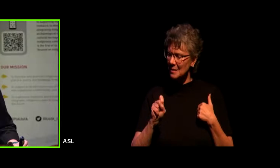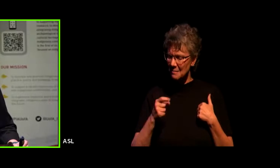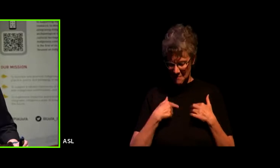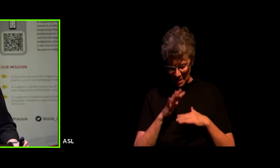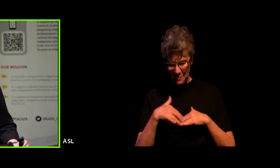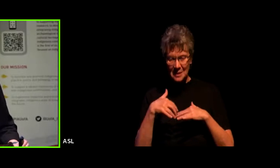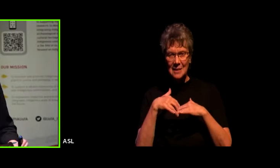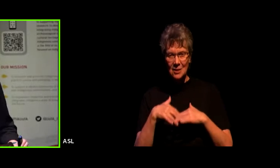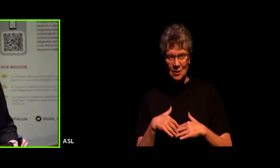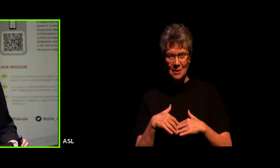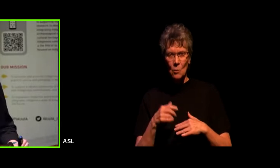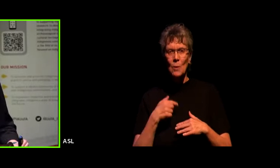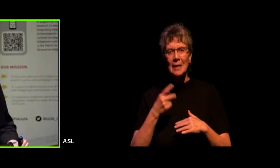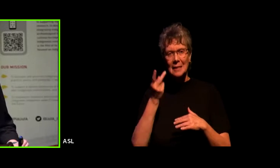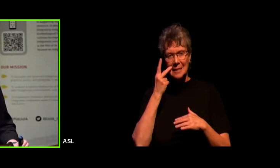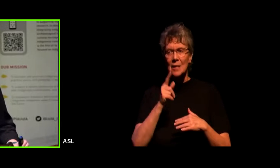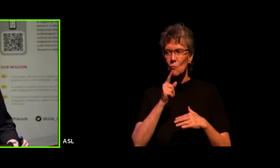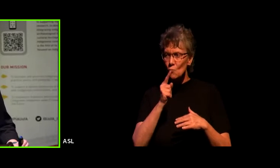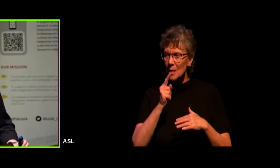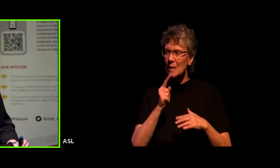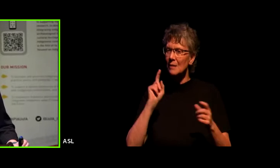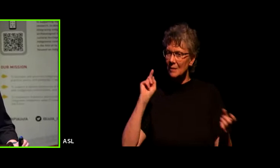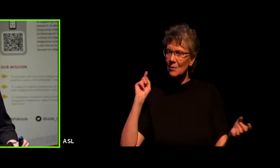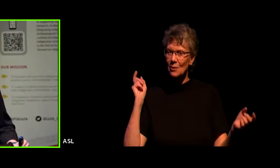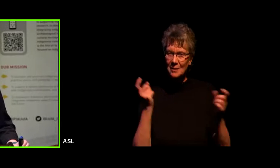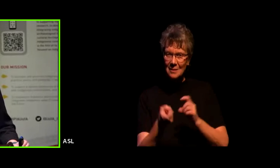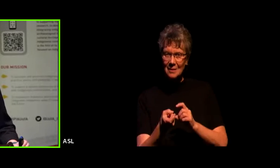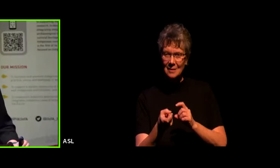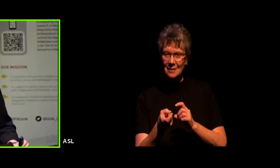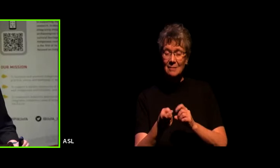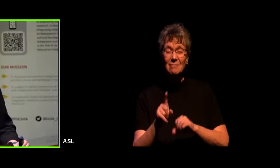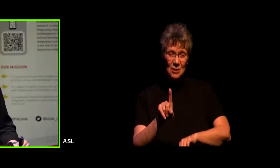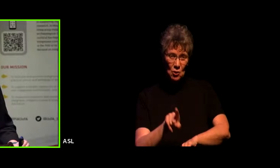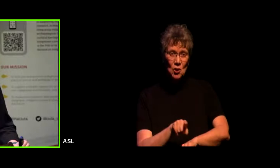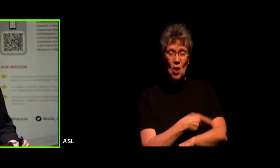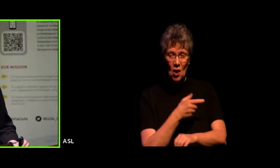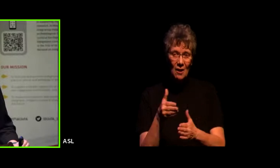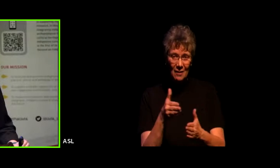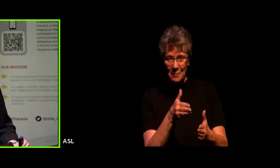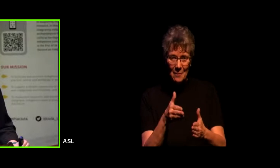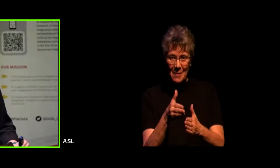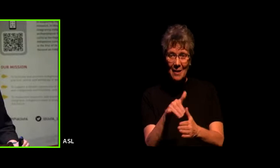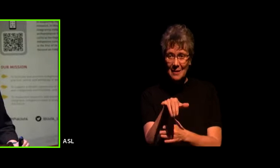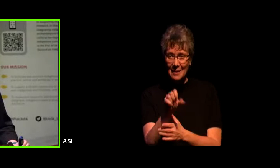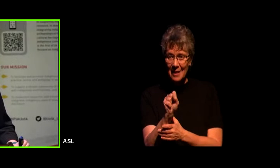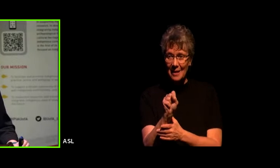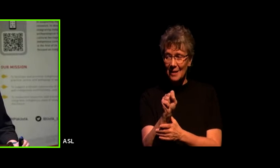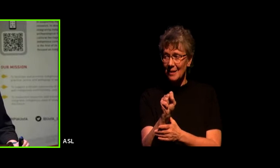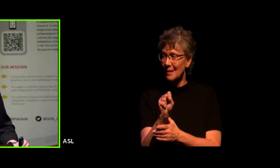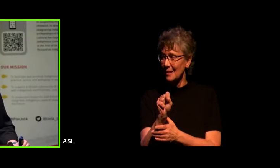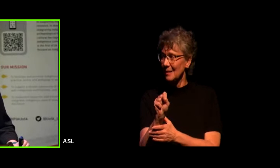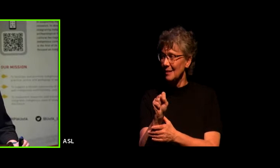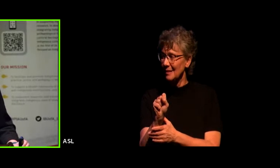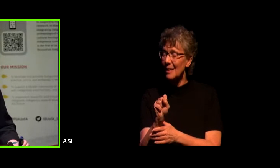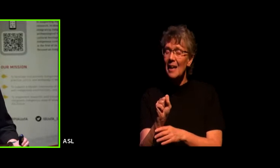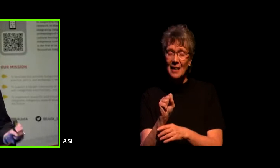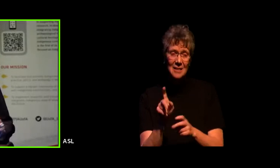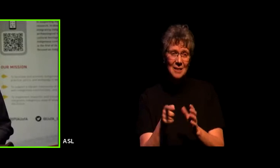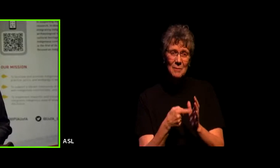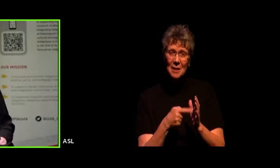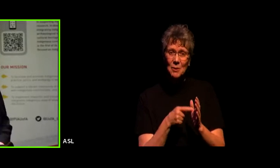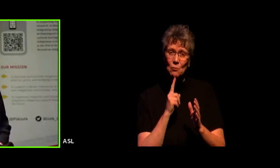transformation. So yes, it's a very, very long journey, and it's hard sometimes. The work of finding graves is heartbreaking.